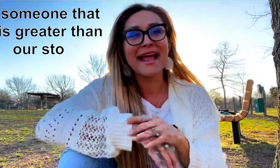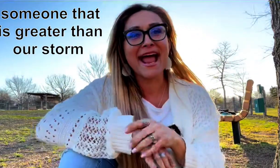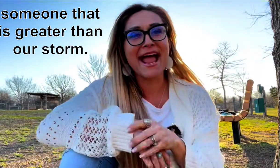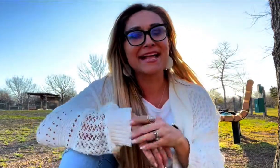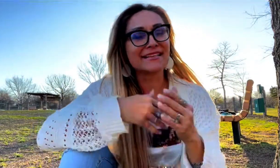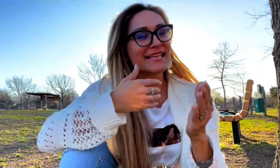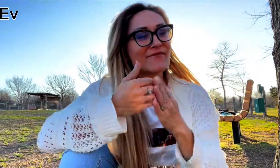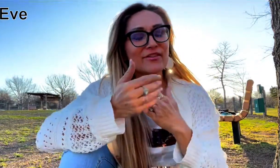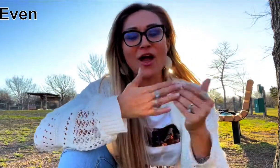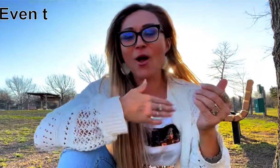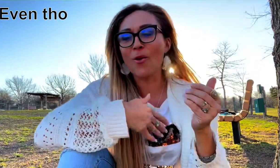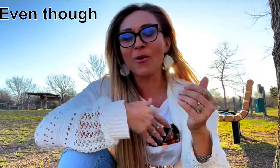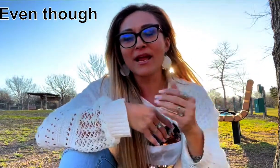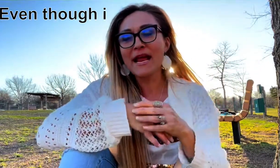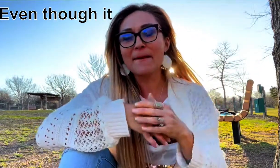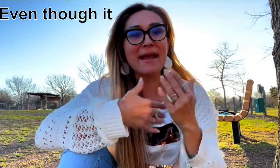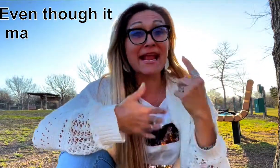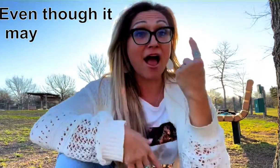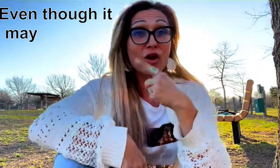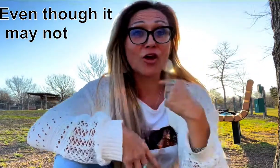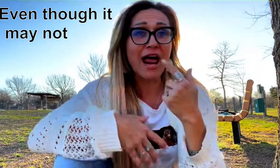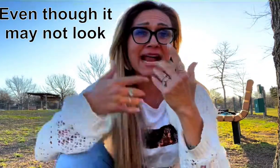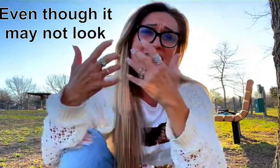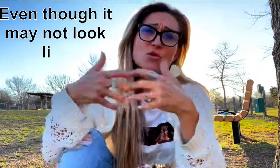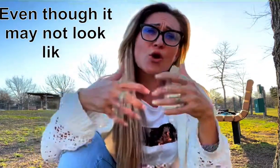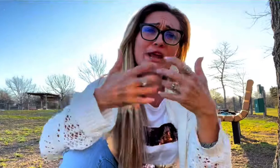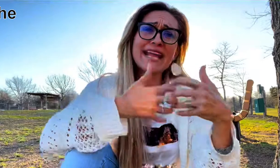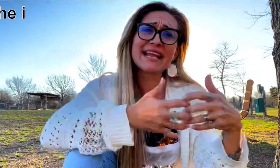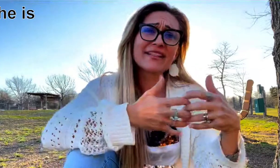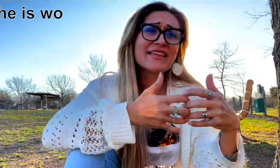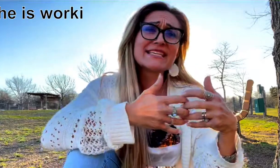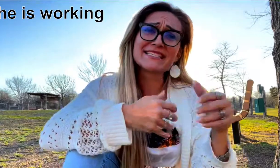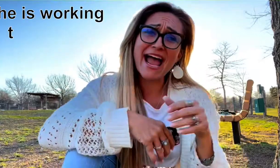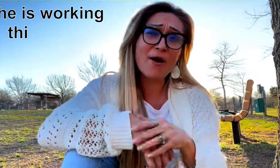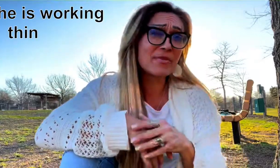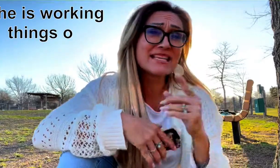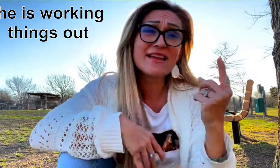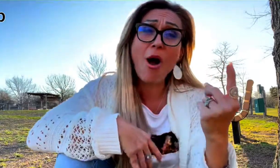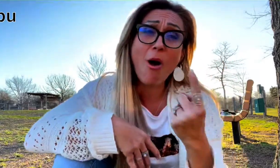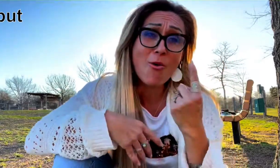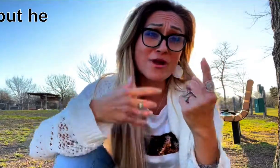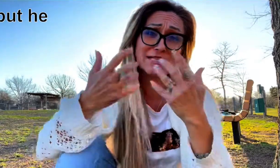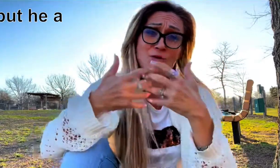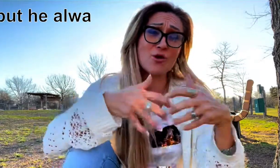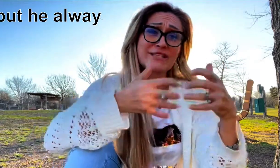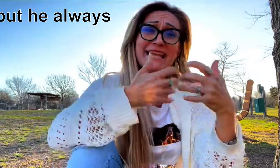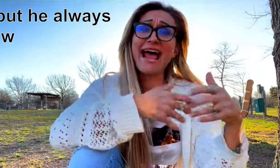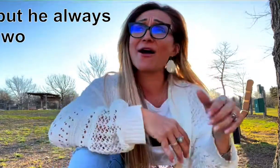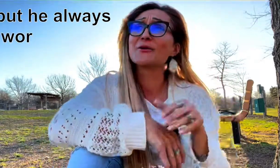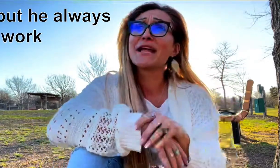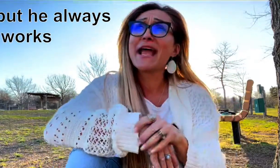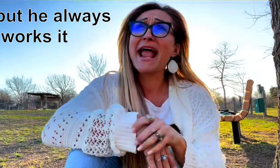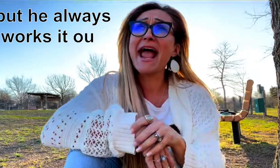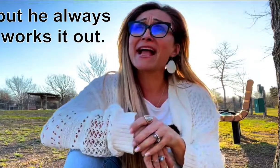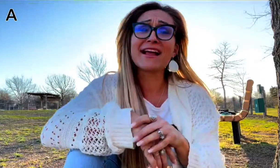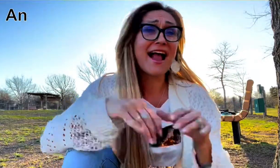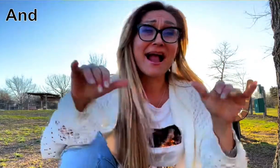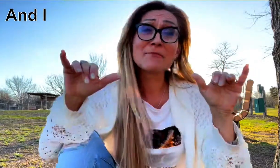And even though it may not look like he's working things out, but he always works it out. And I'm not